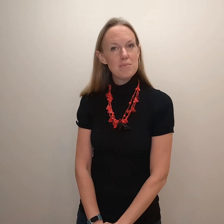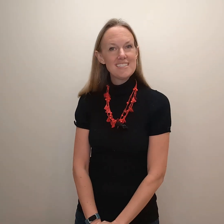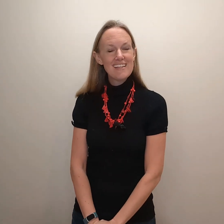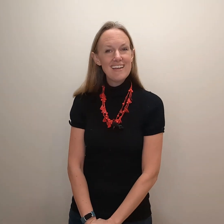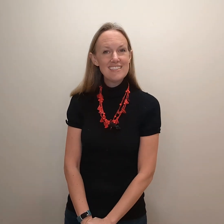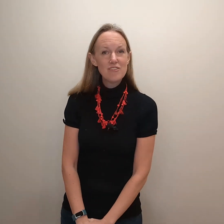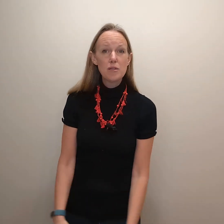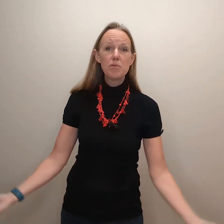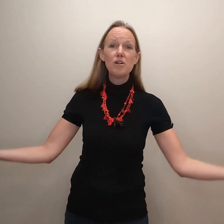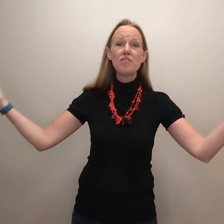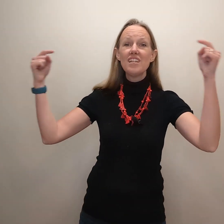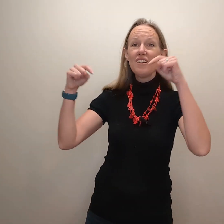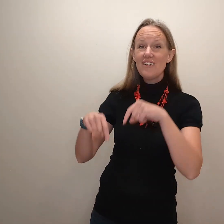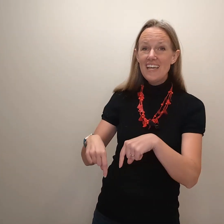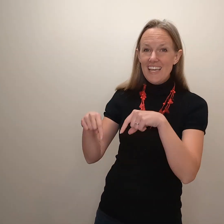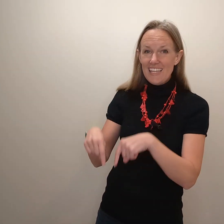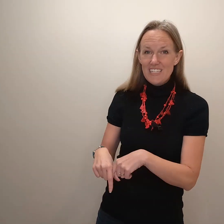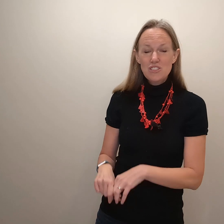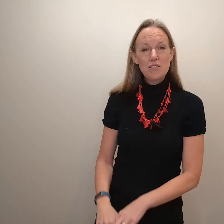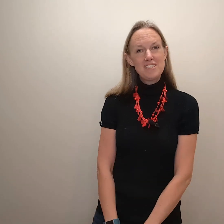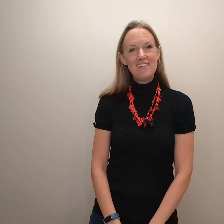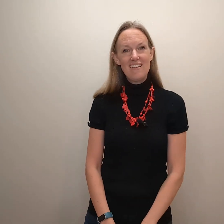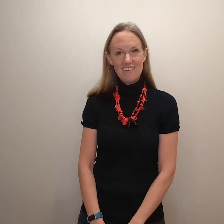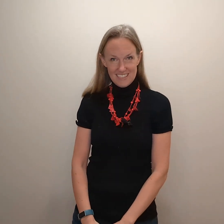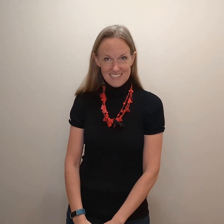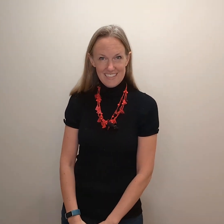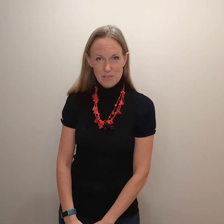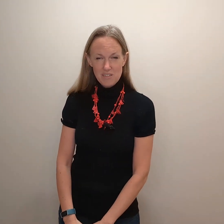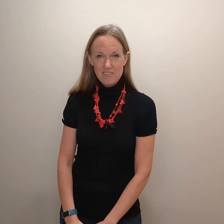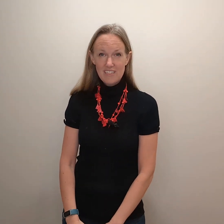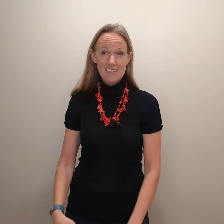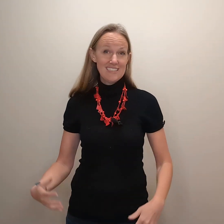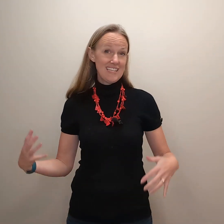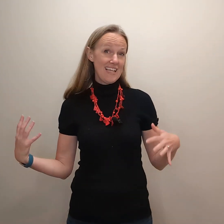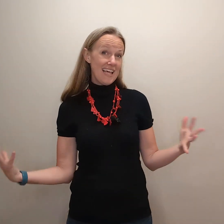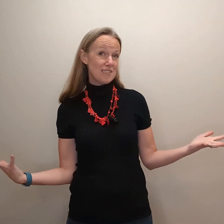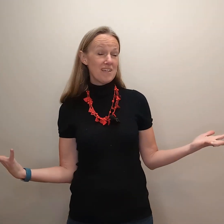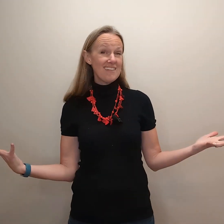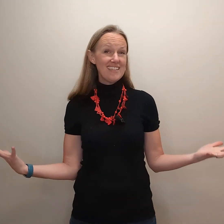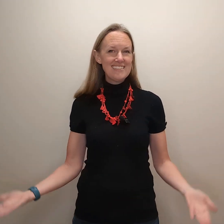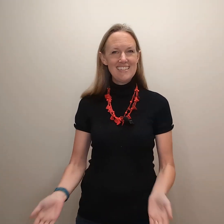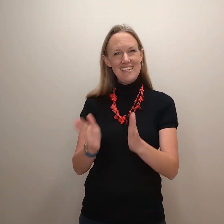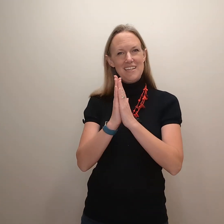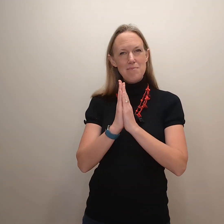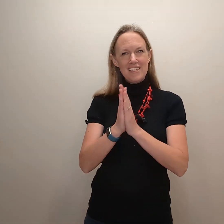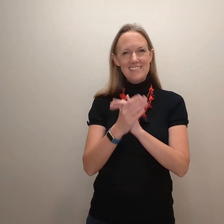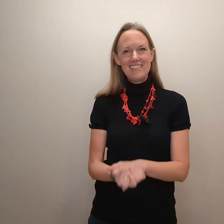my signs. If you look below the video in the description, there is a link to print off the lyrics. And last but not least, please